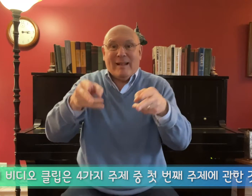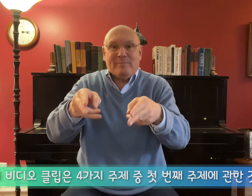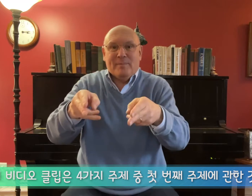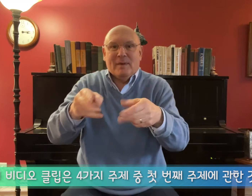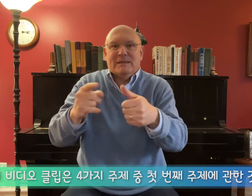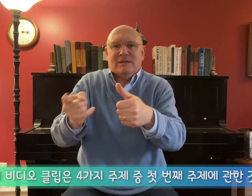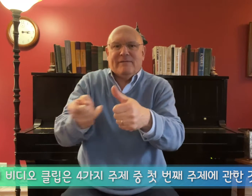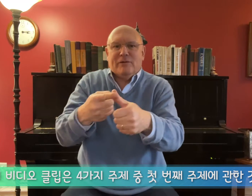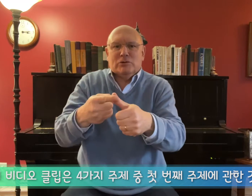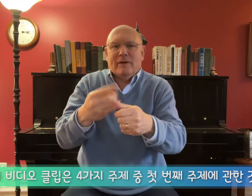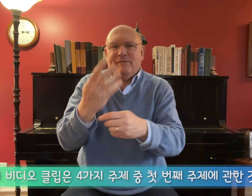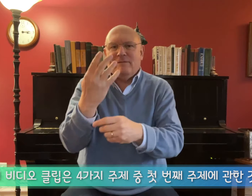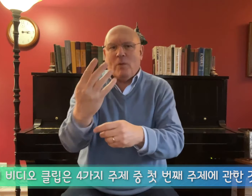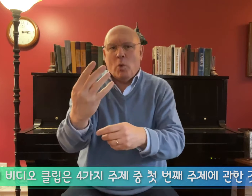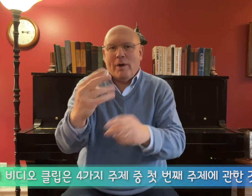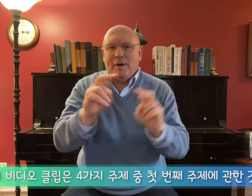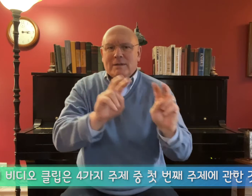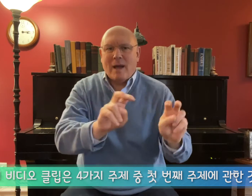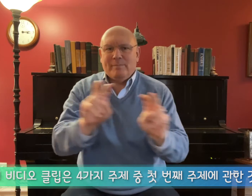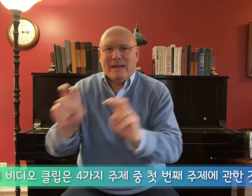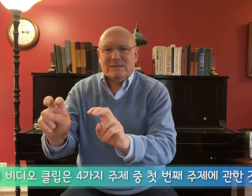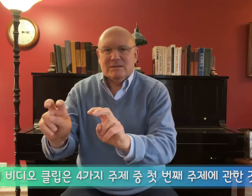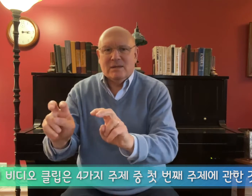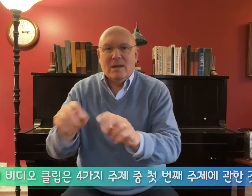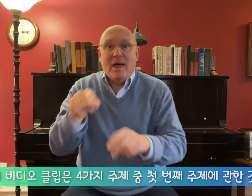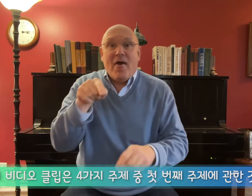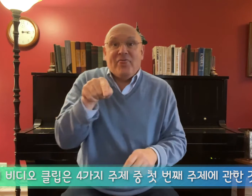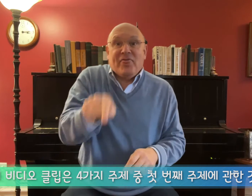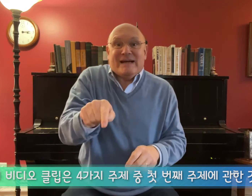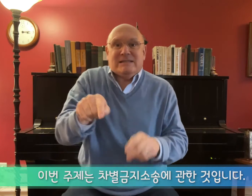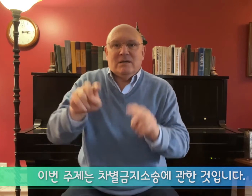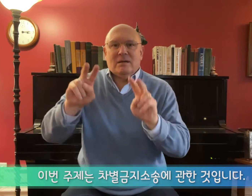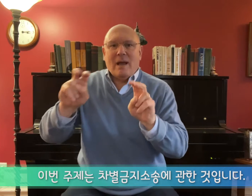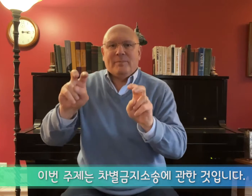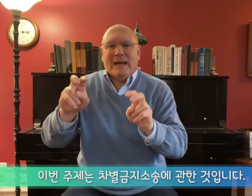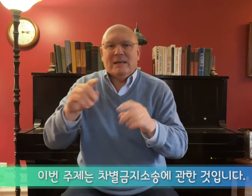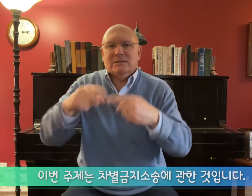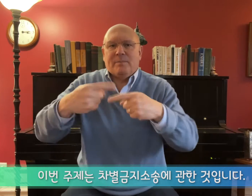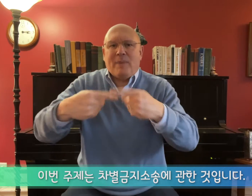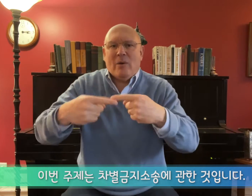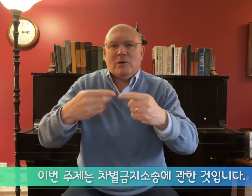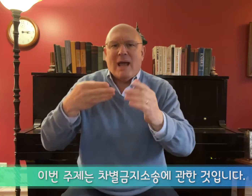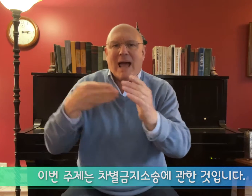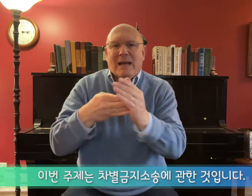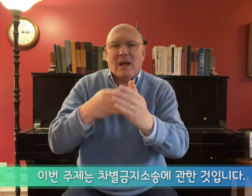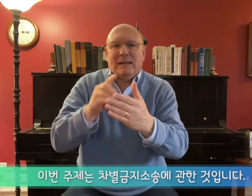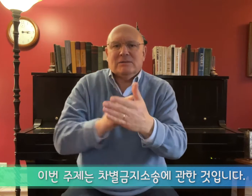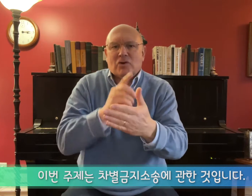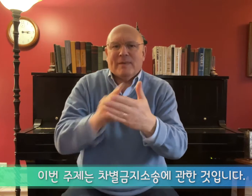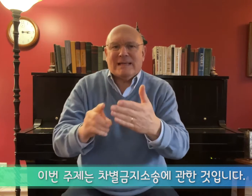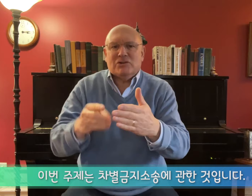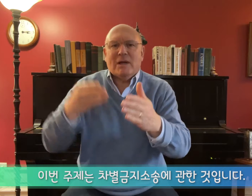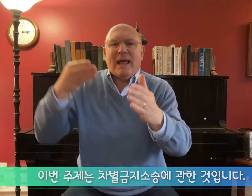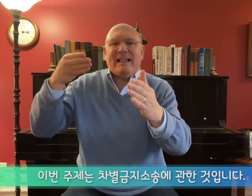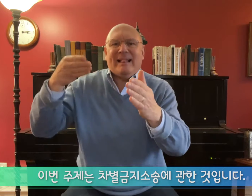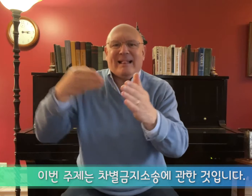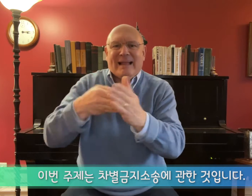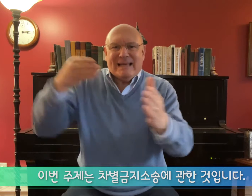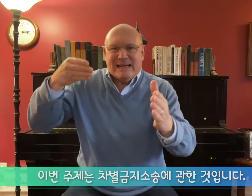this video clip is the first of 4 topics. This topic is about anti-discrimination